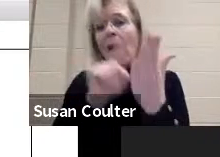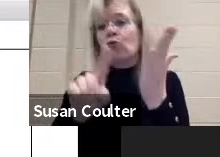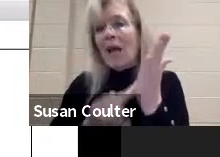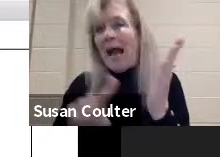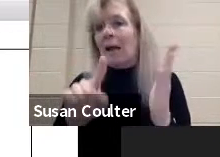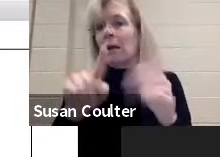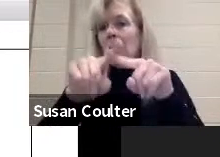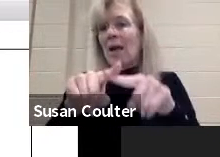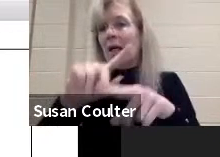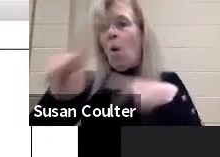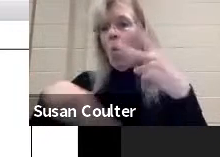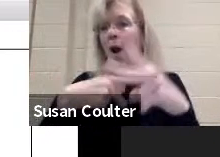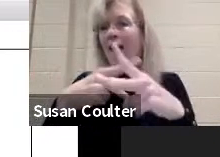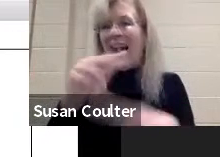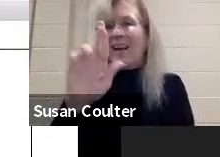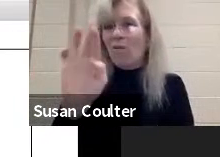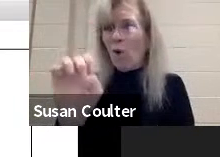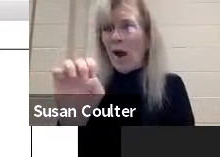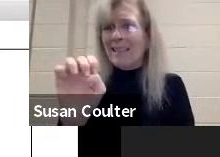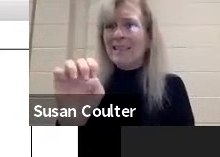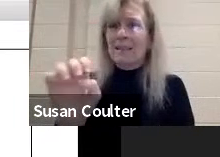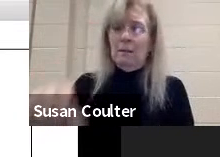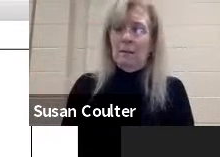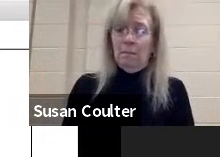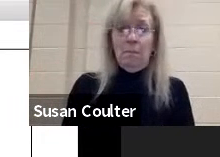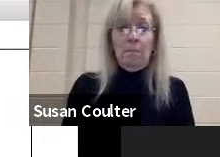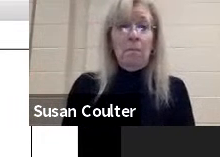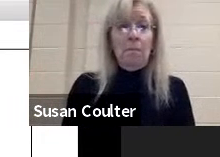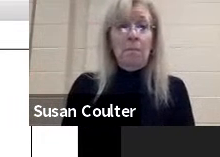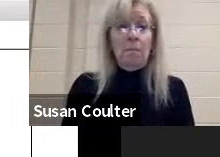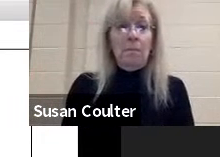But one check, depending on what kind of rice.